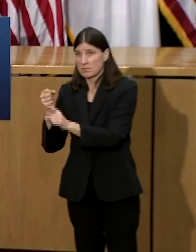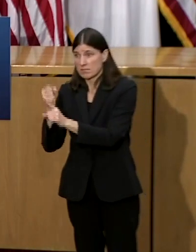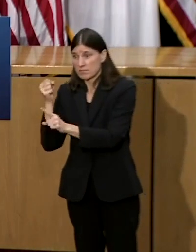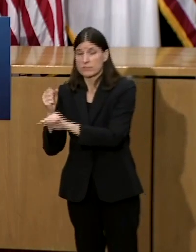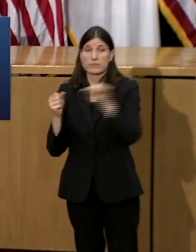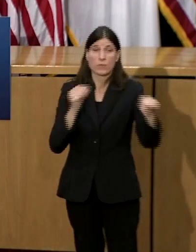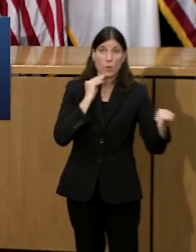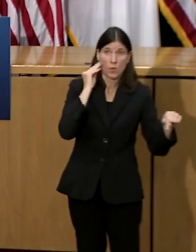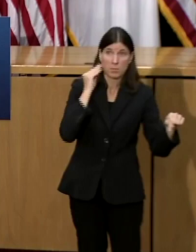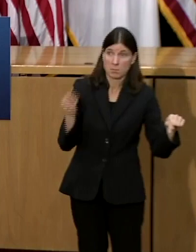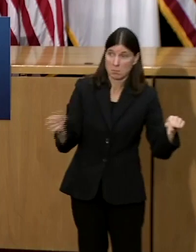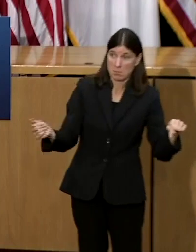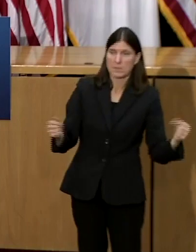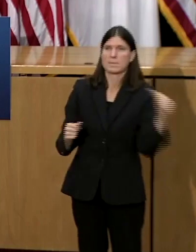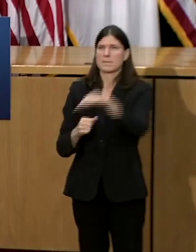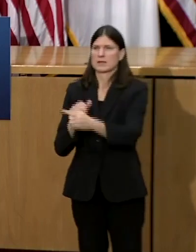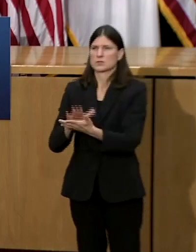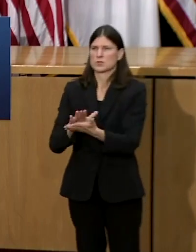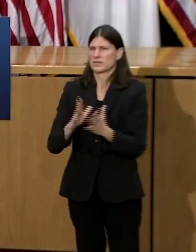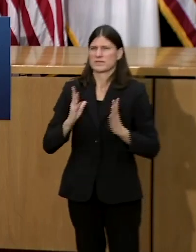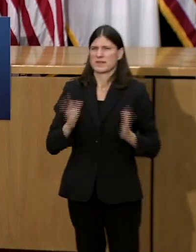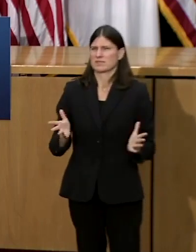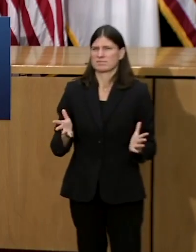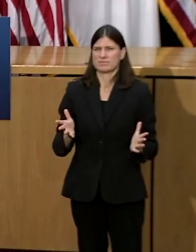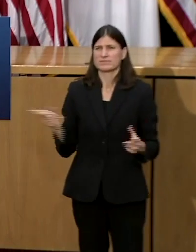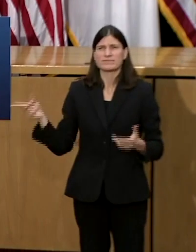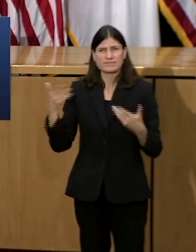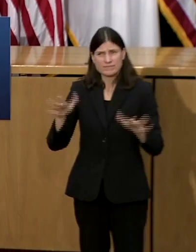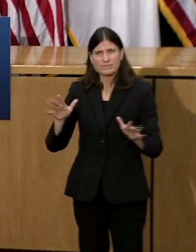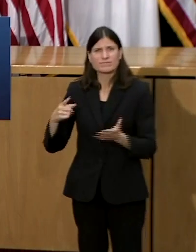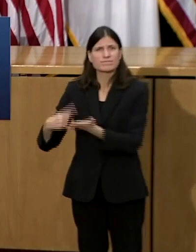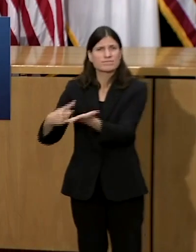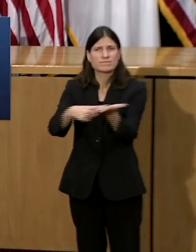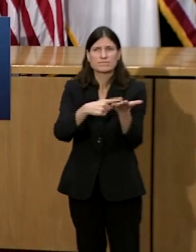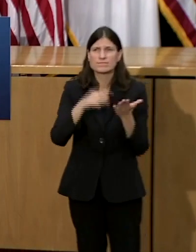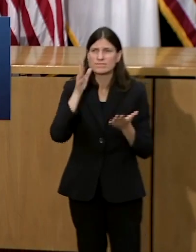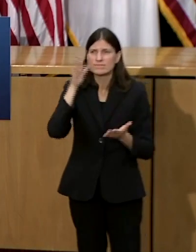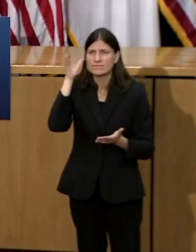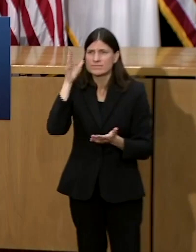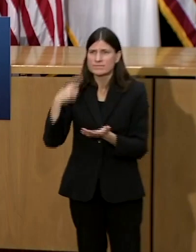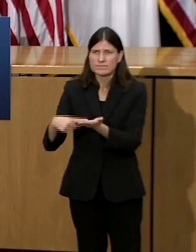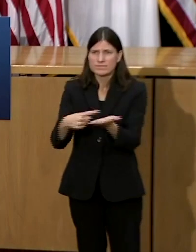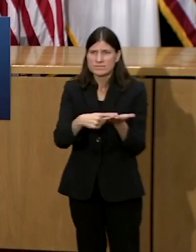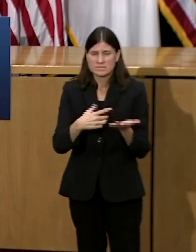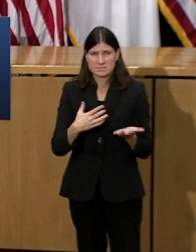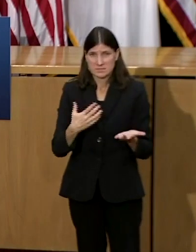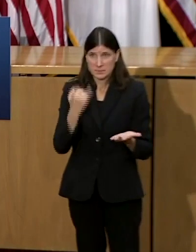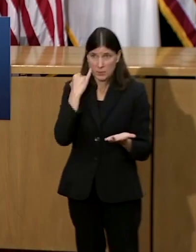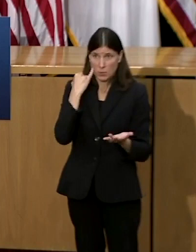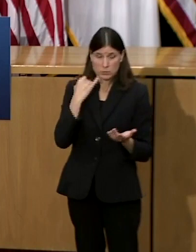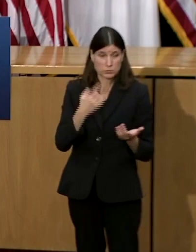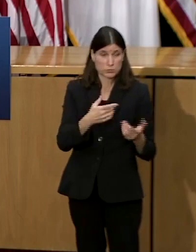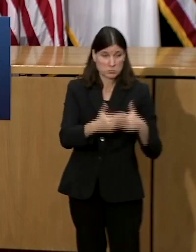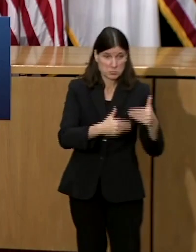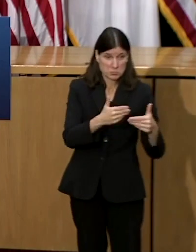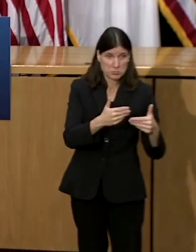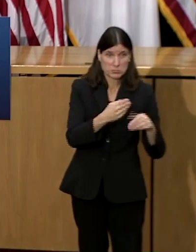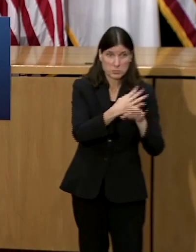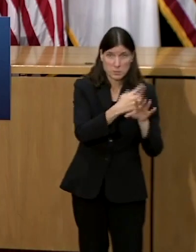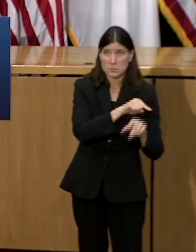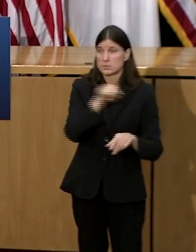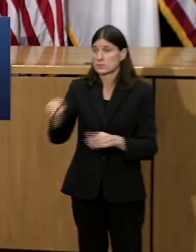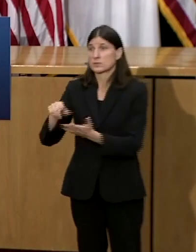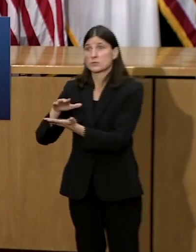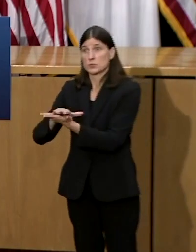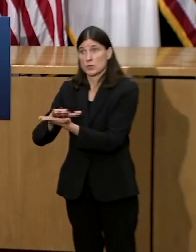are very happy. Do they consider the child care and other issues if they have to come home? Sure.